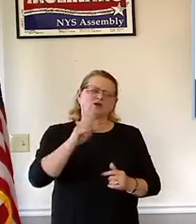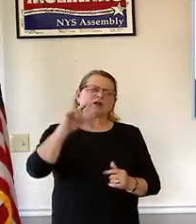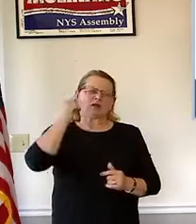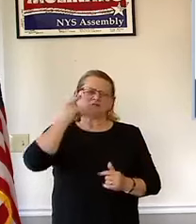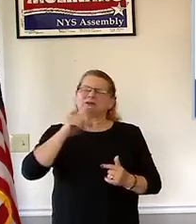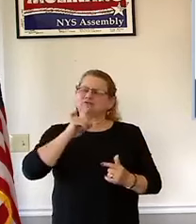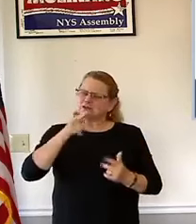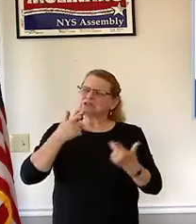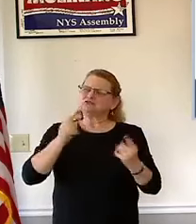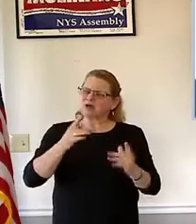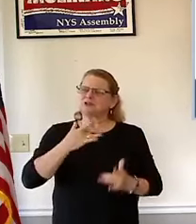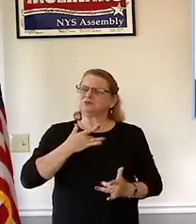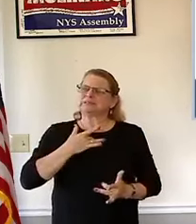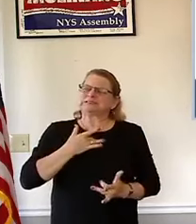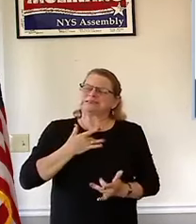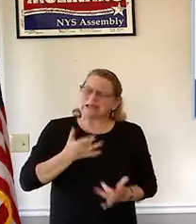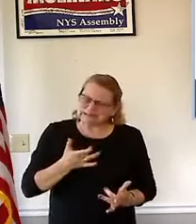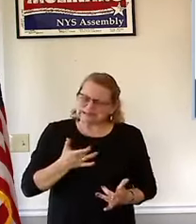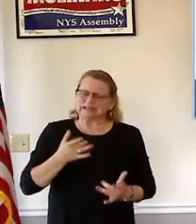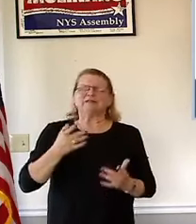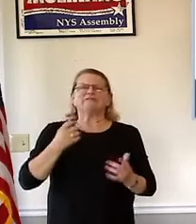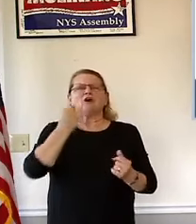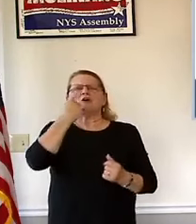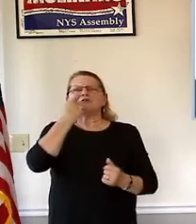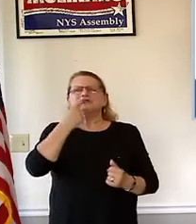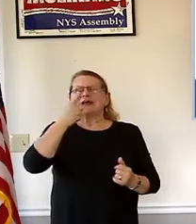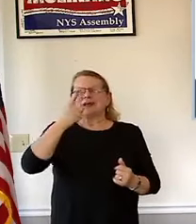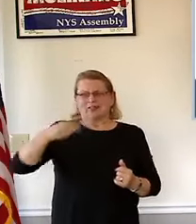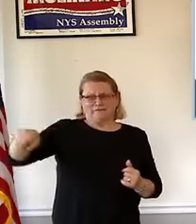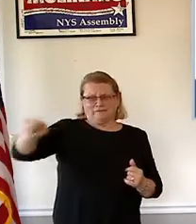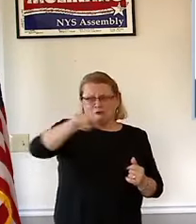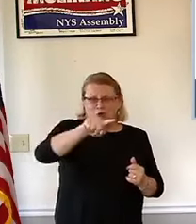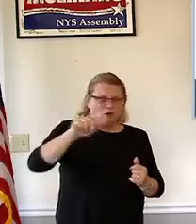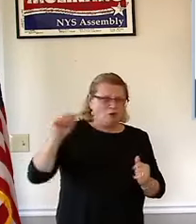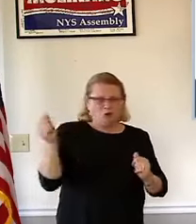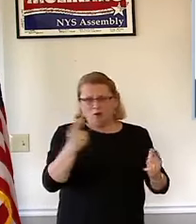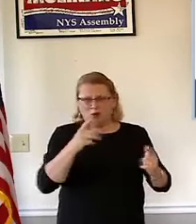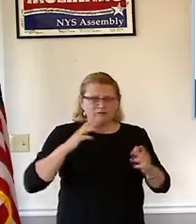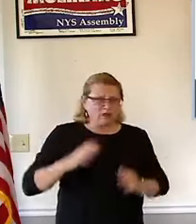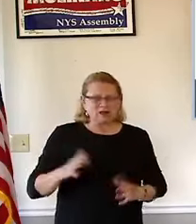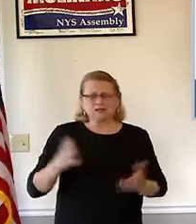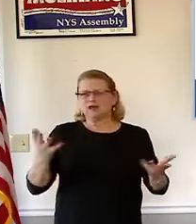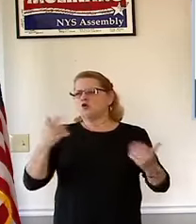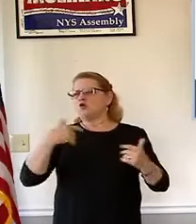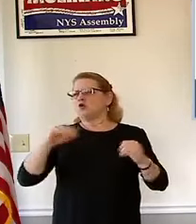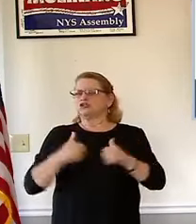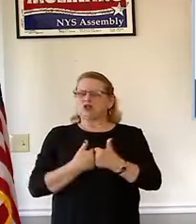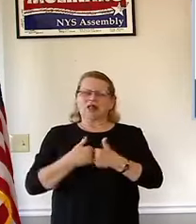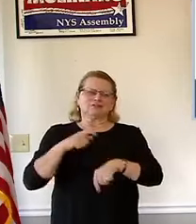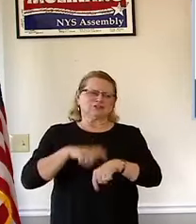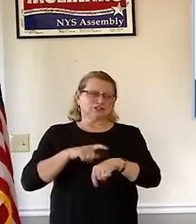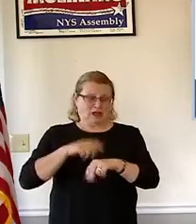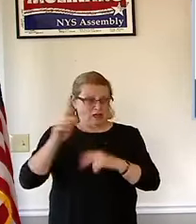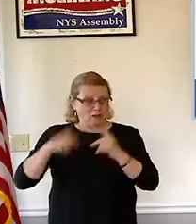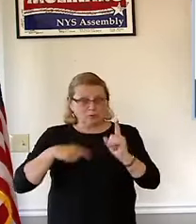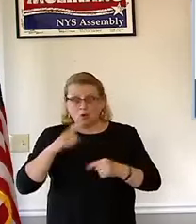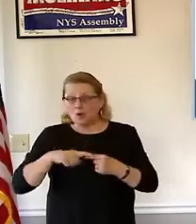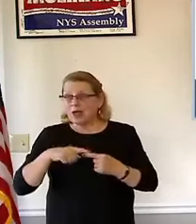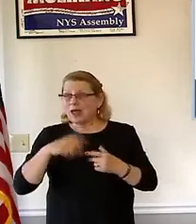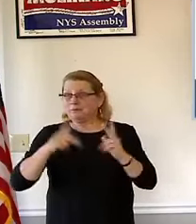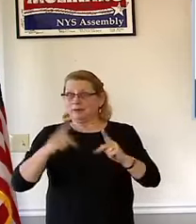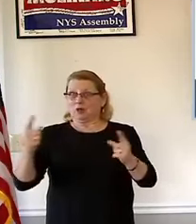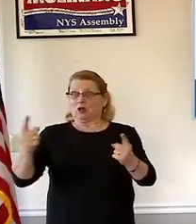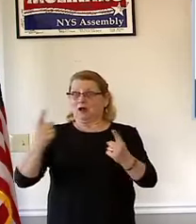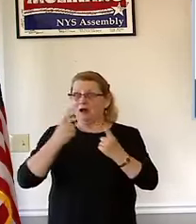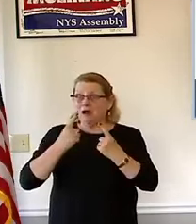fact that this is a very challenging time, and we know that when people come to us, it's not always because they want to,